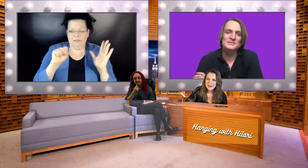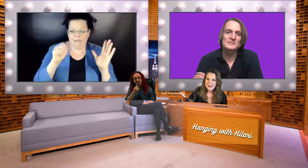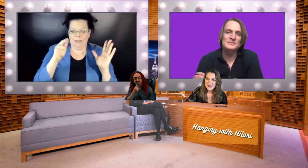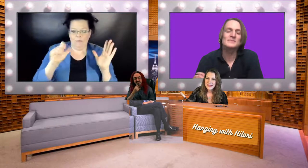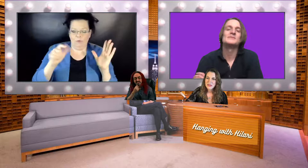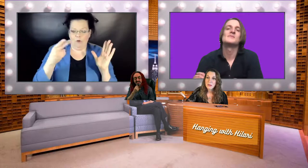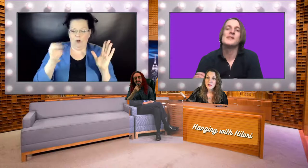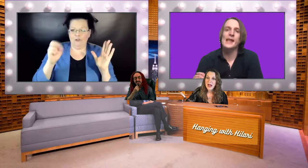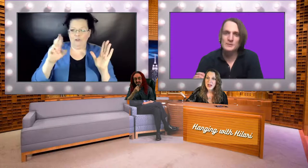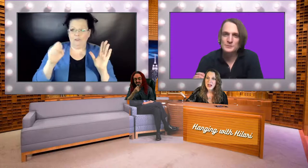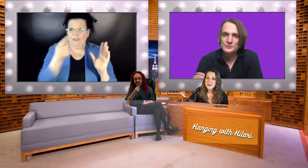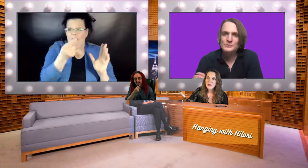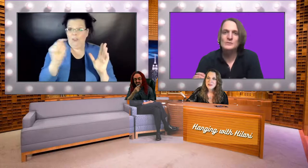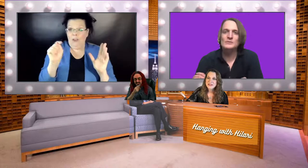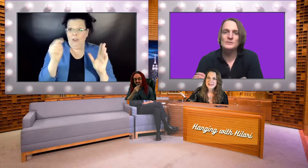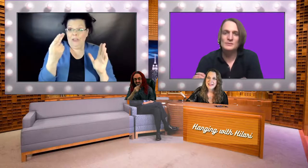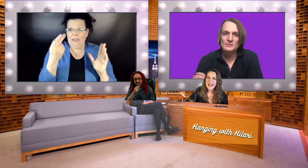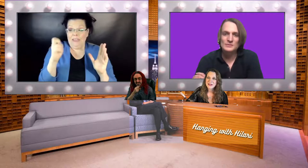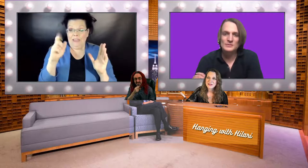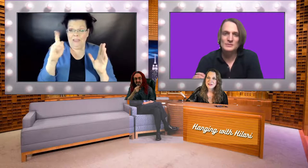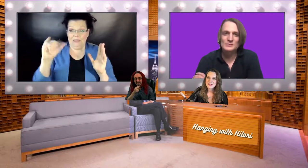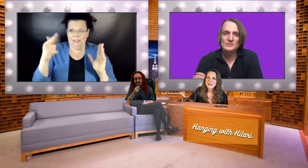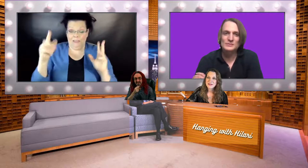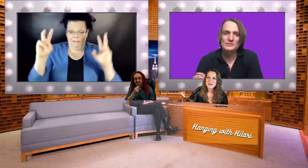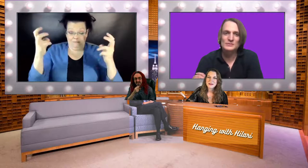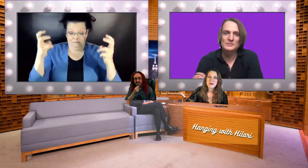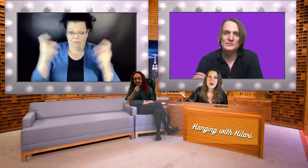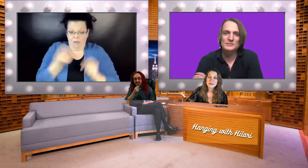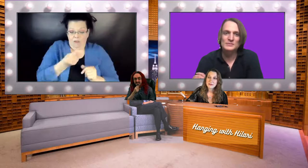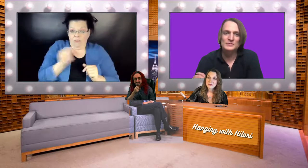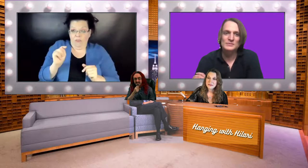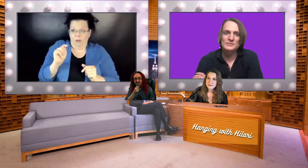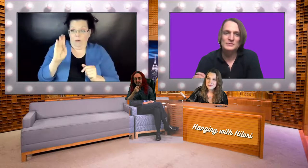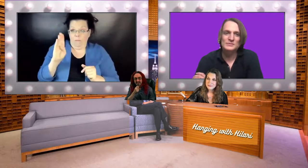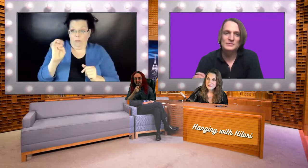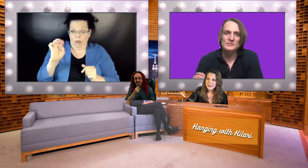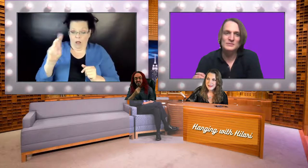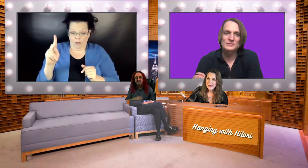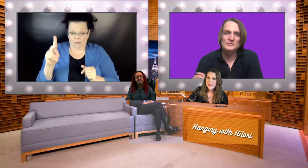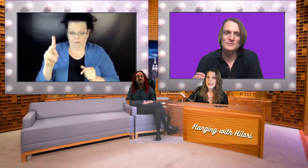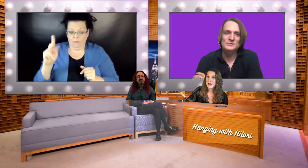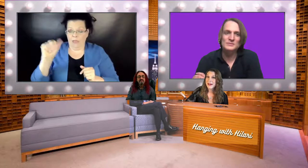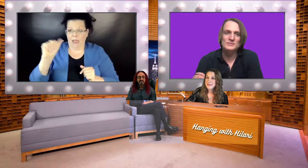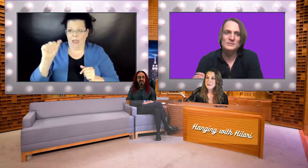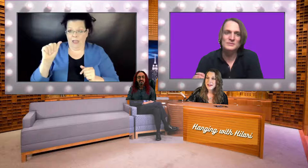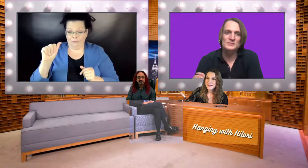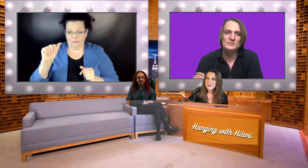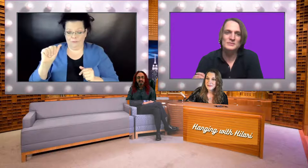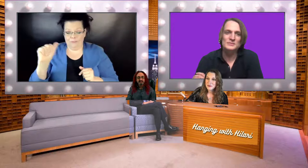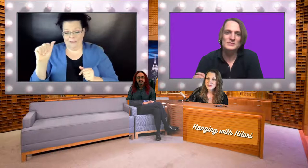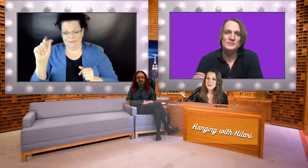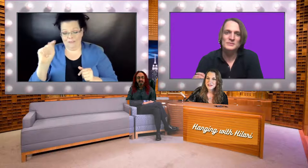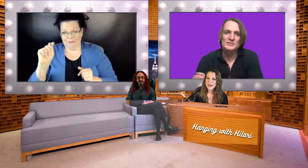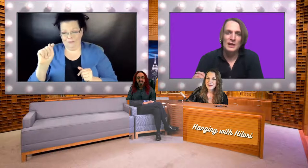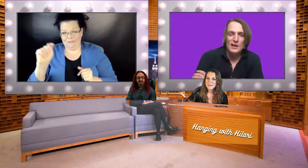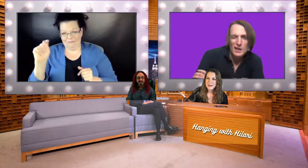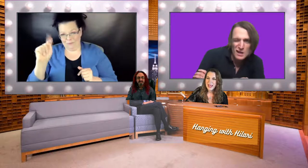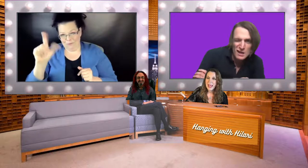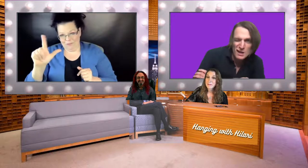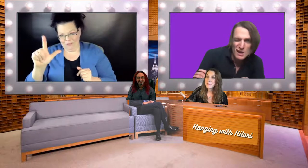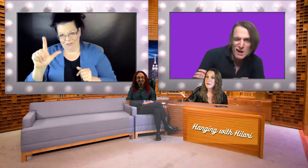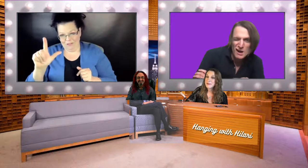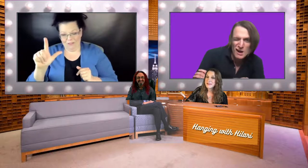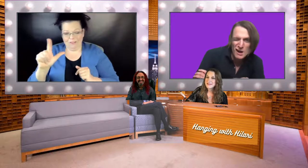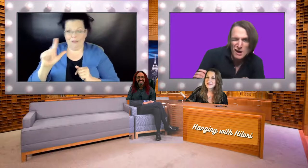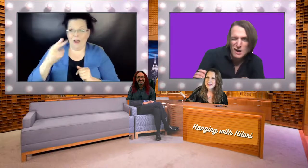Healing, The Block, which was at the Actors Theater of Louisville, The Hunchback of Notre Dame